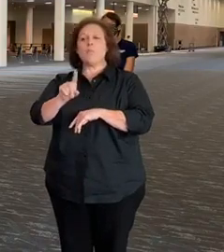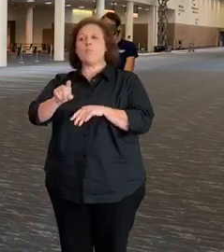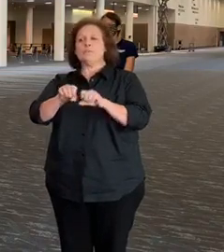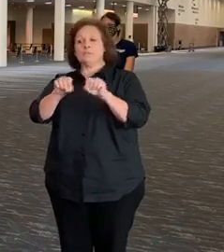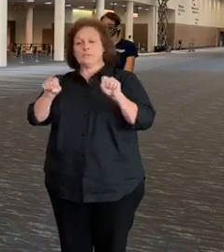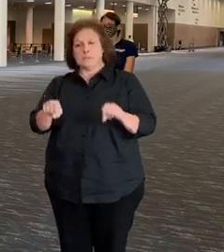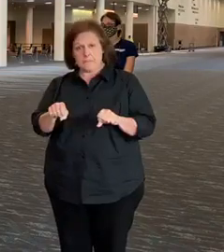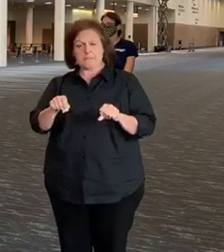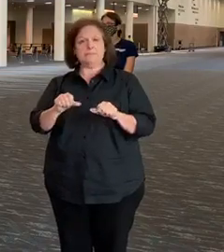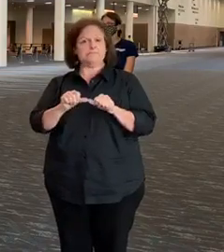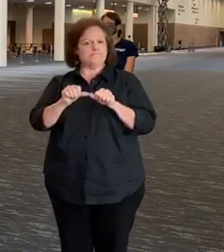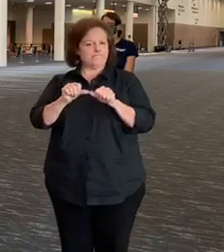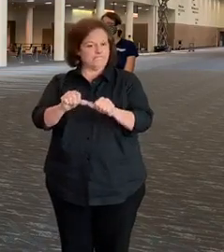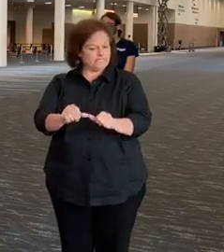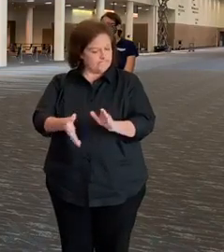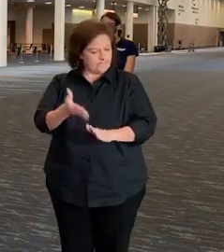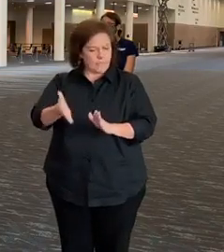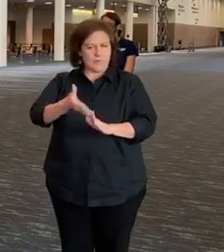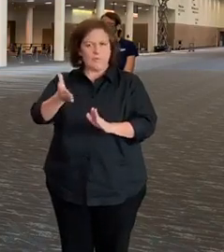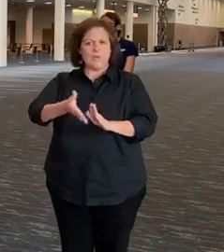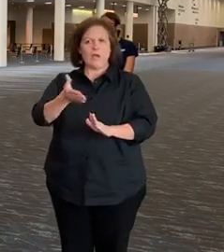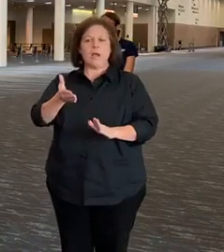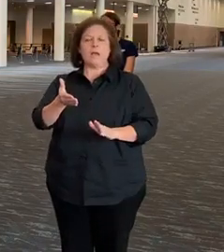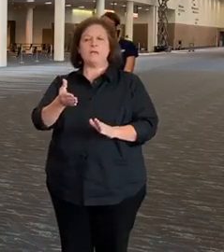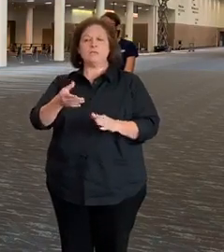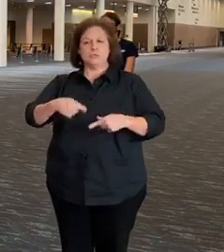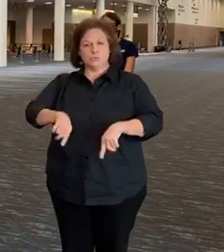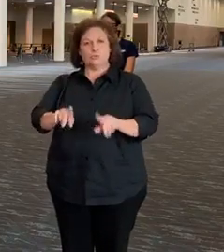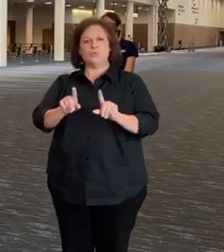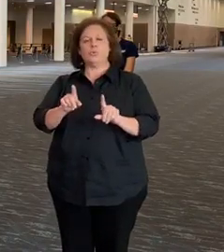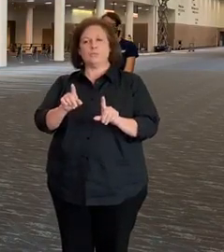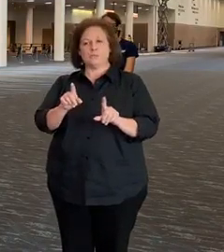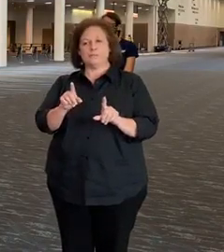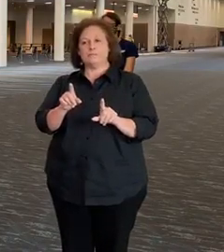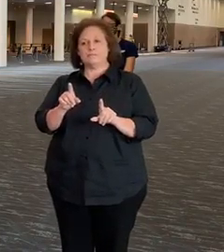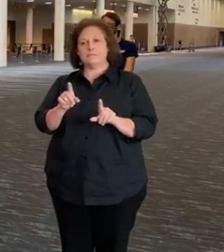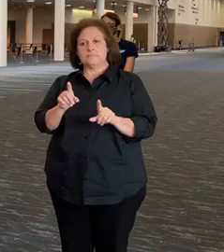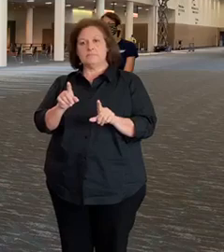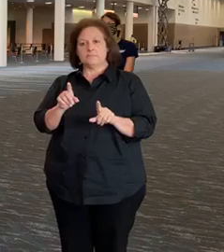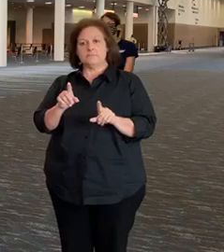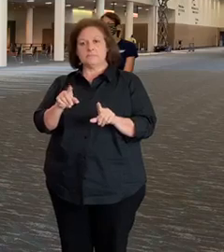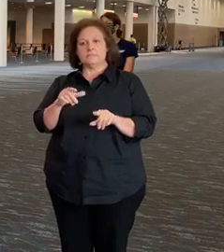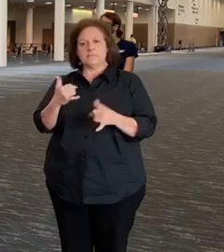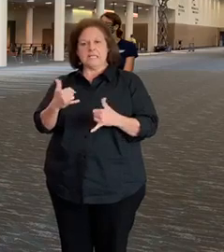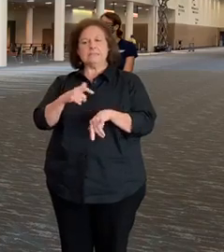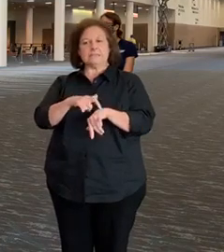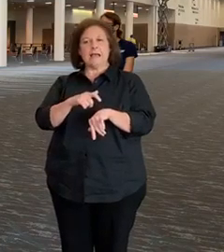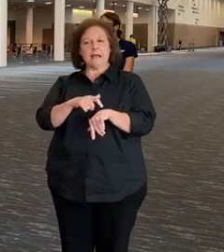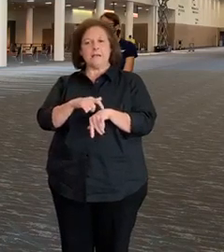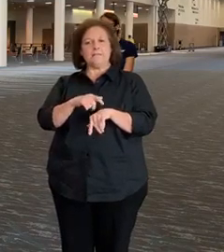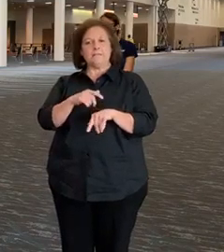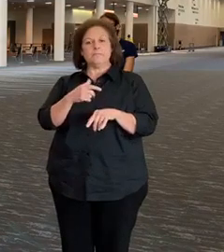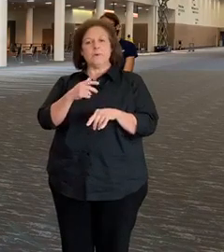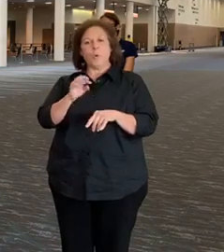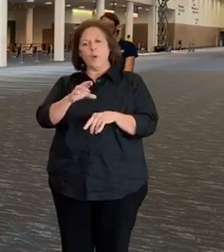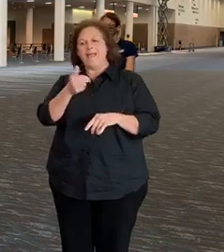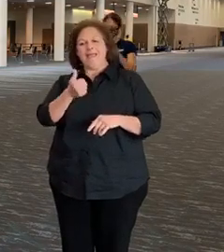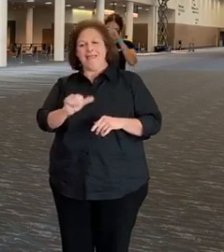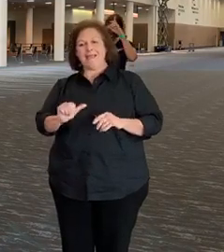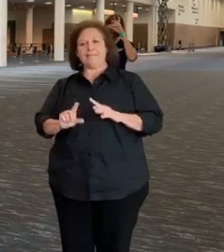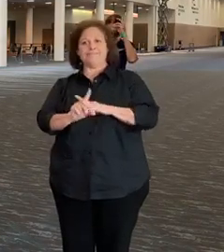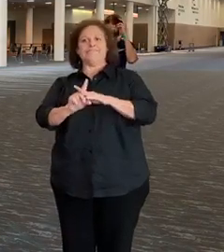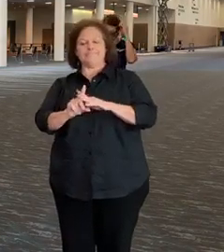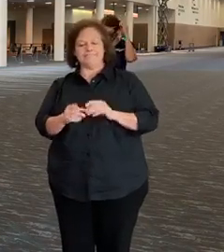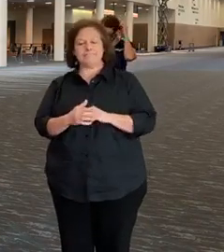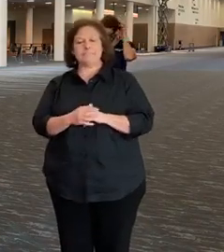system, it remains operational and effective during, of course, this event and any that will come. What